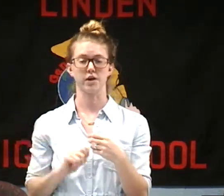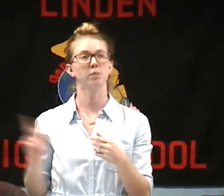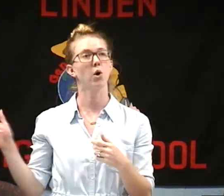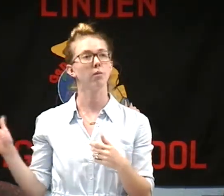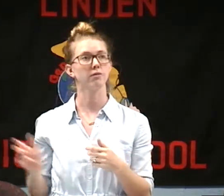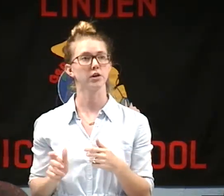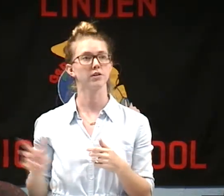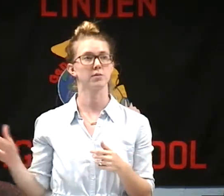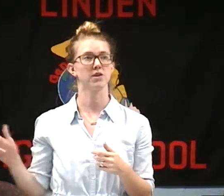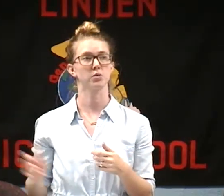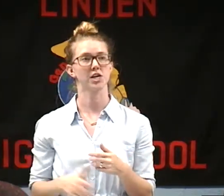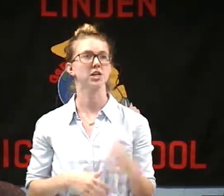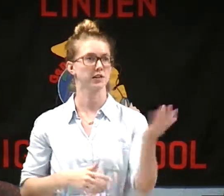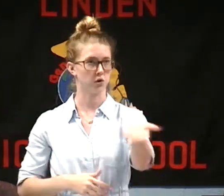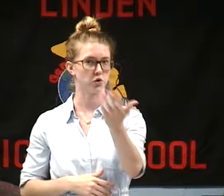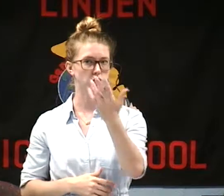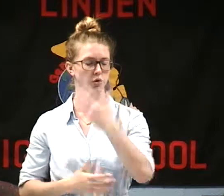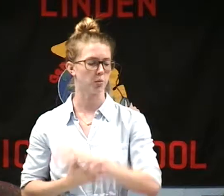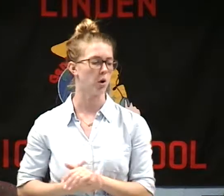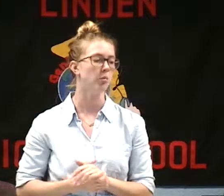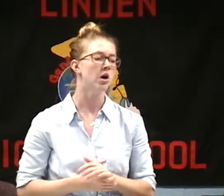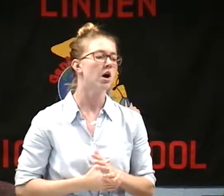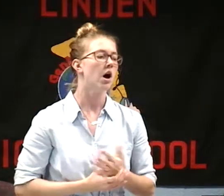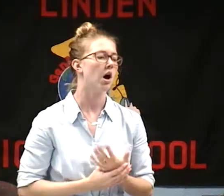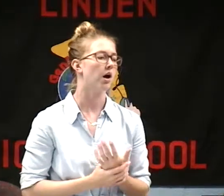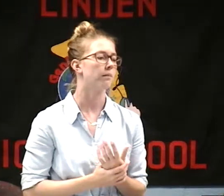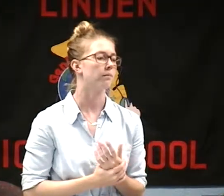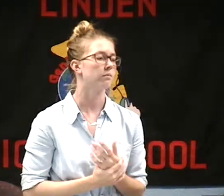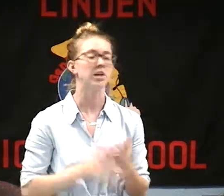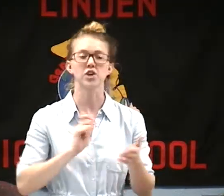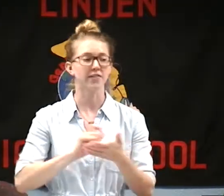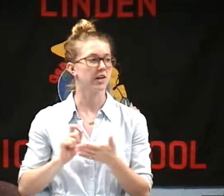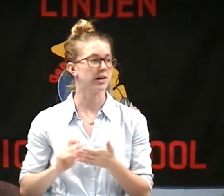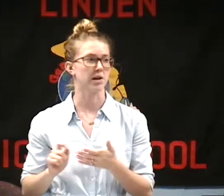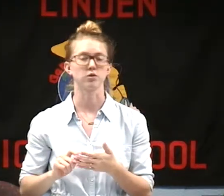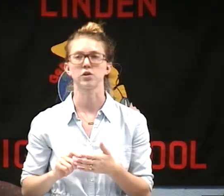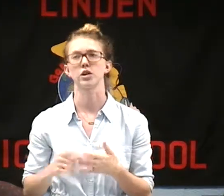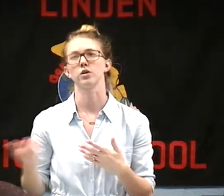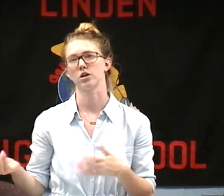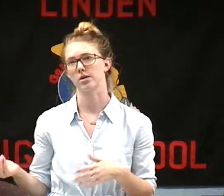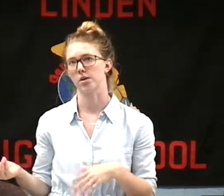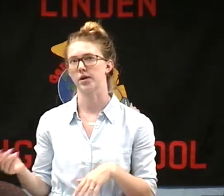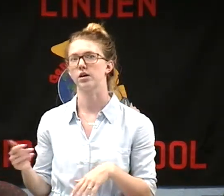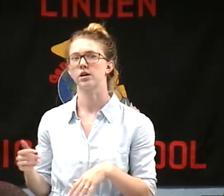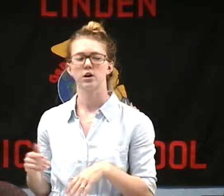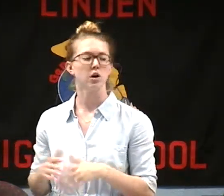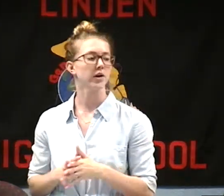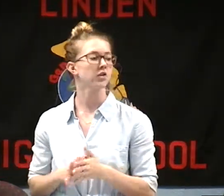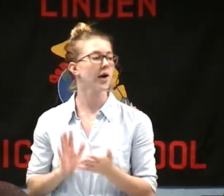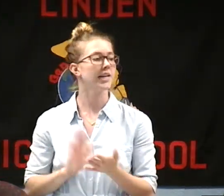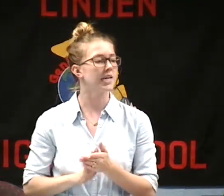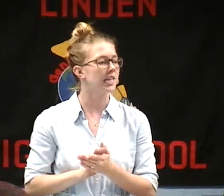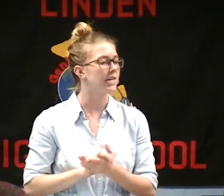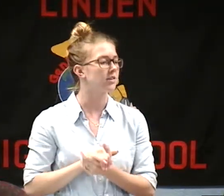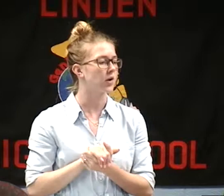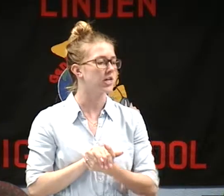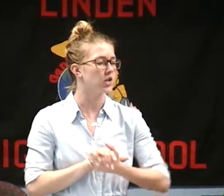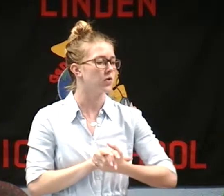their poem for your semester project, if you choose to do a poem, then jot their name down so that you can look them up later. Okay, so anything that strikes you